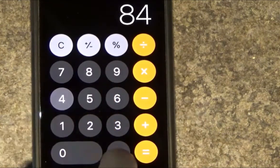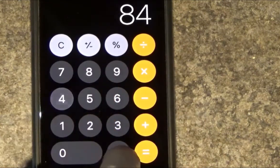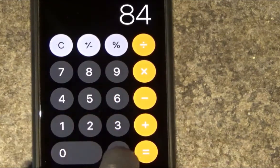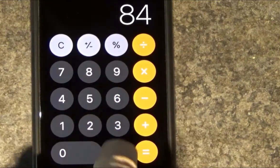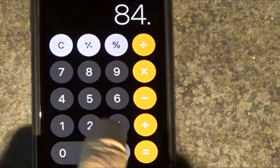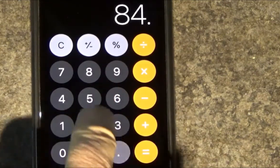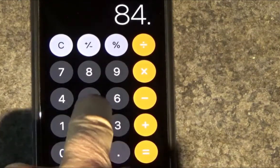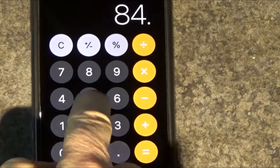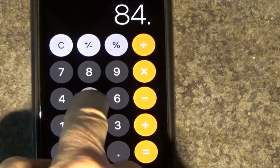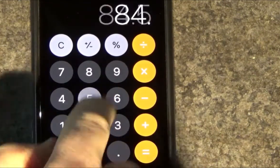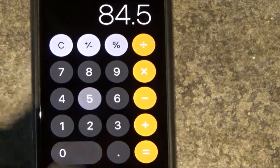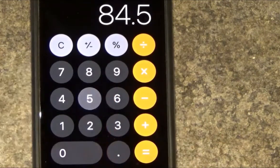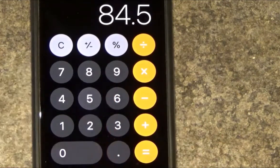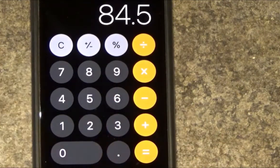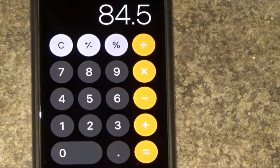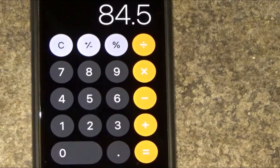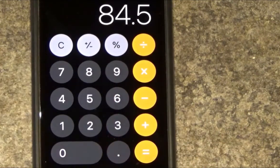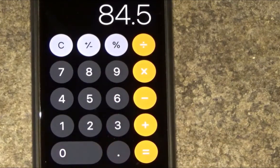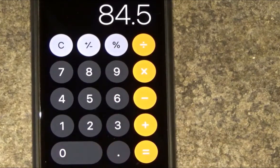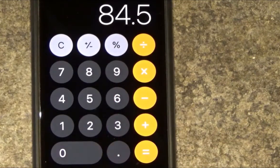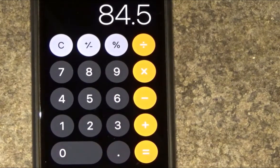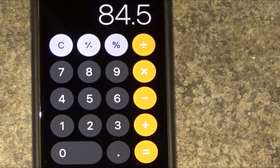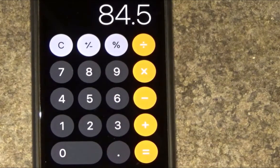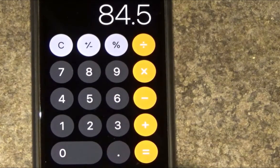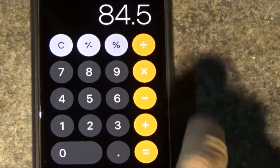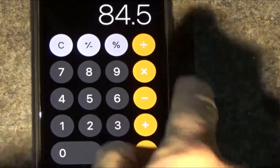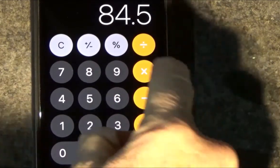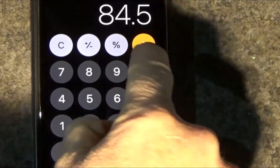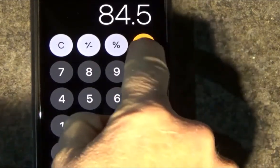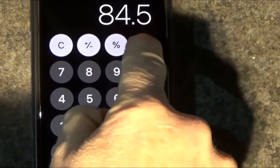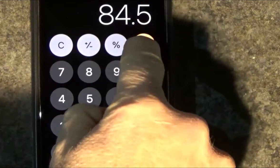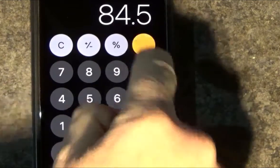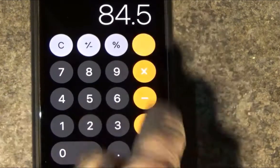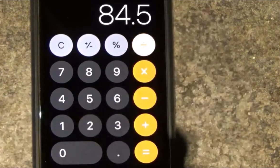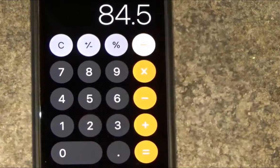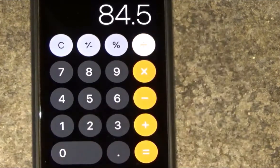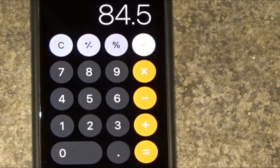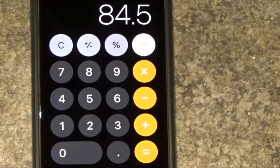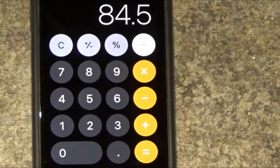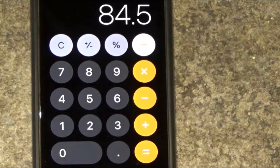84.5 divided by